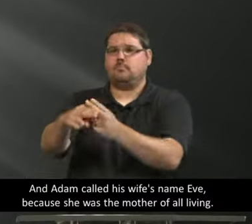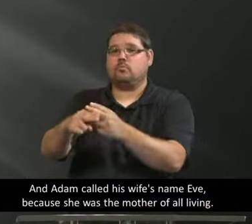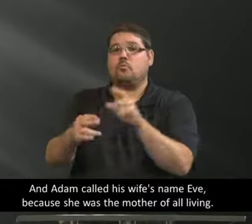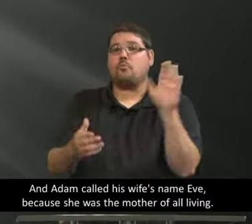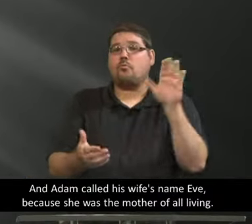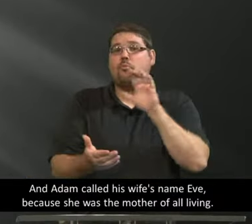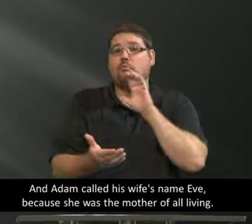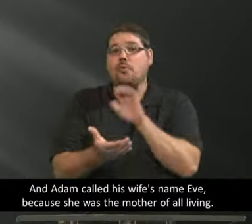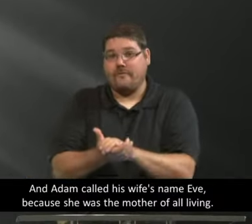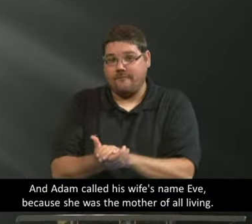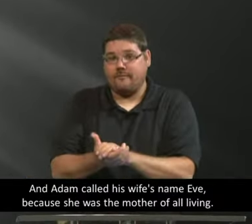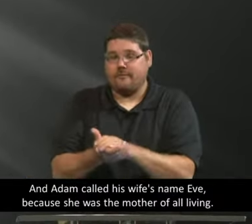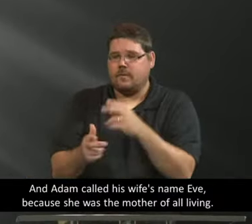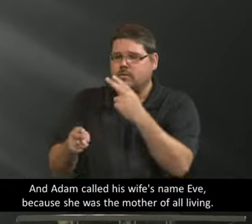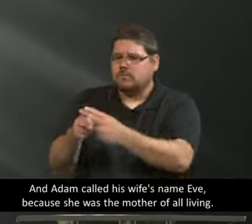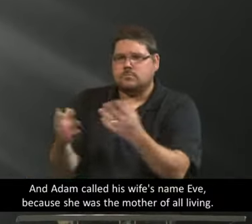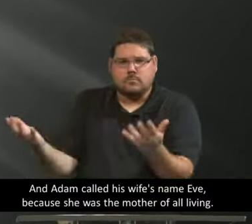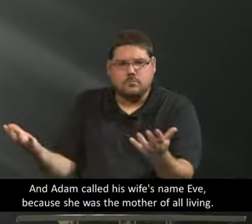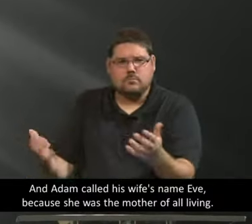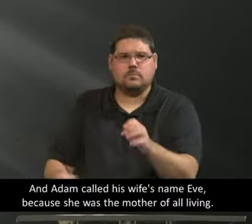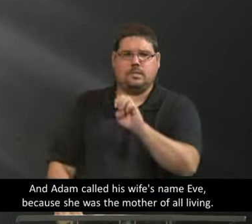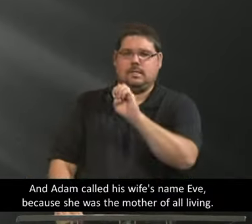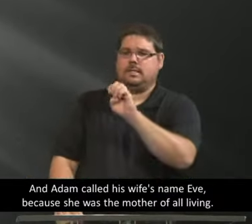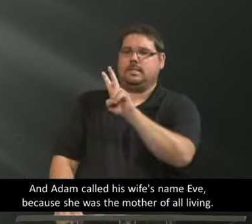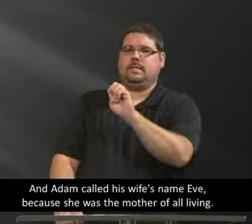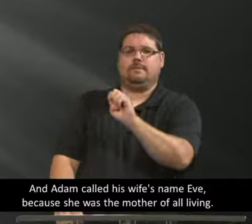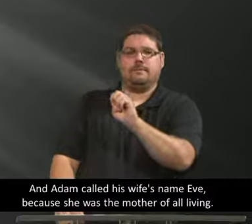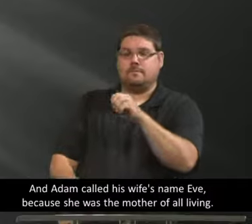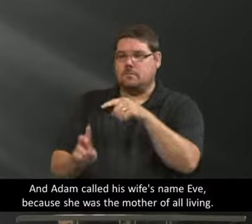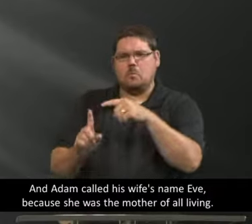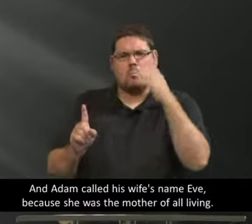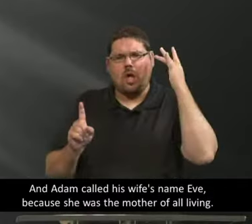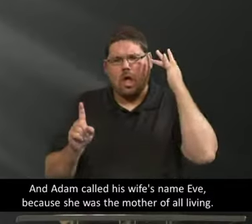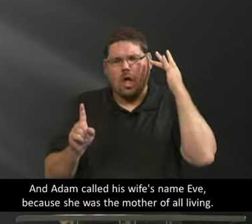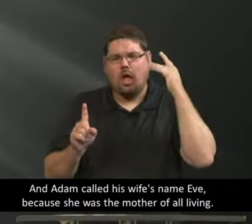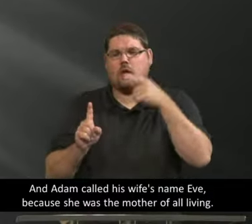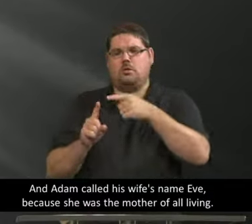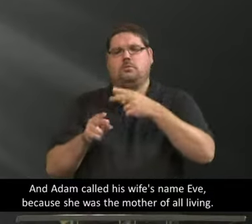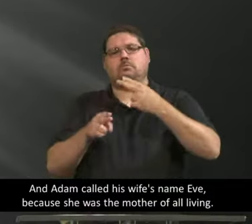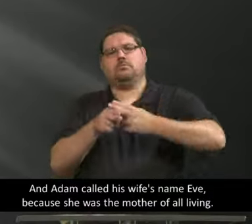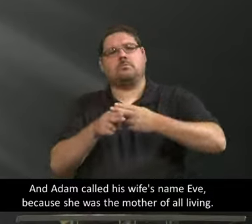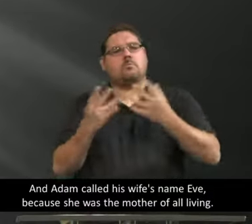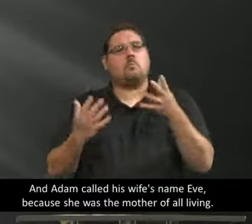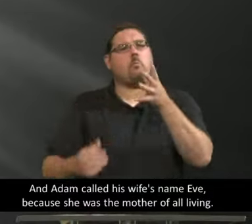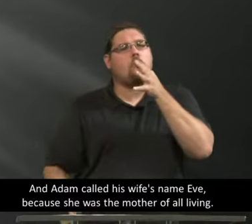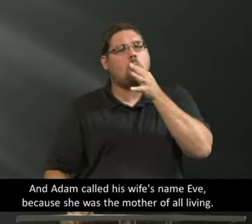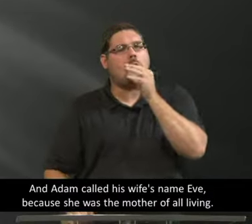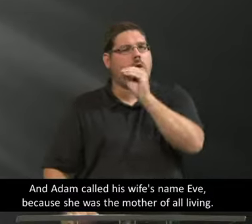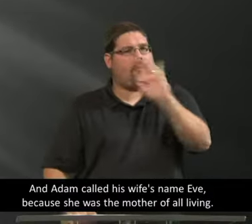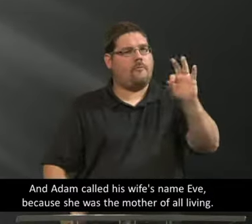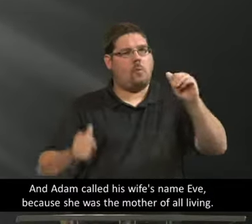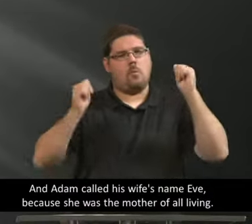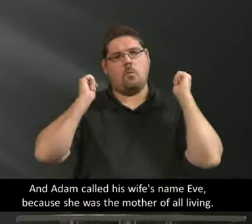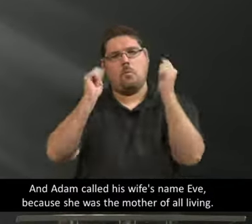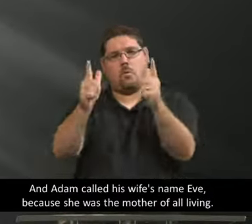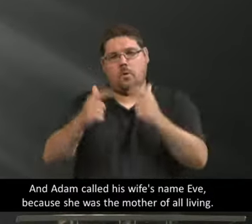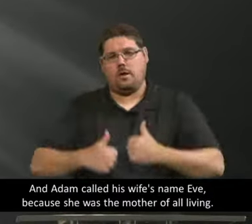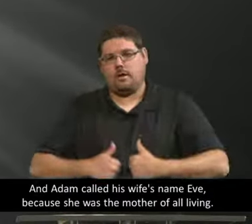And Adam called his wife's name Eve, because she was the mother of all